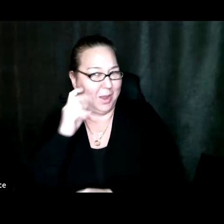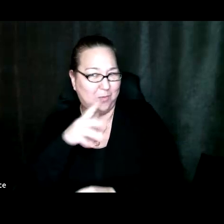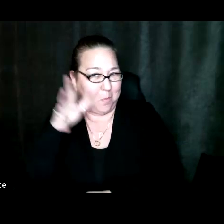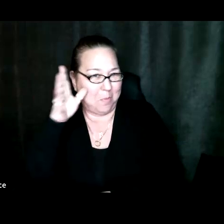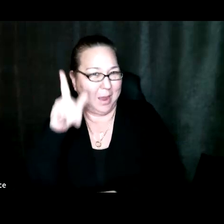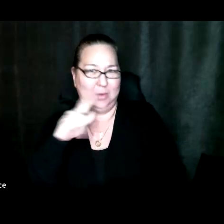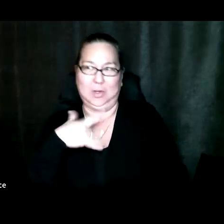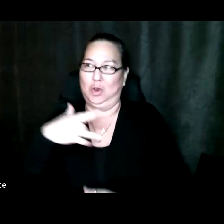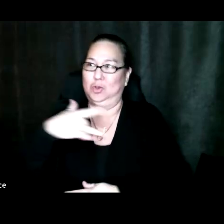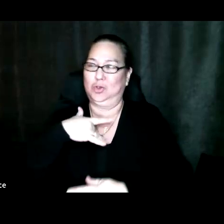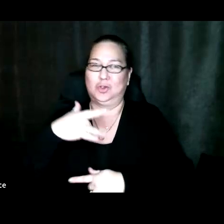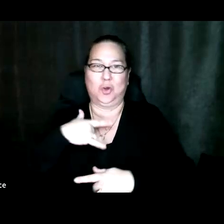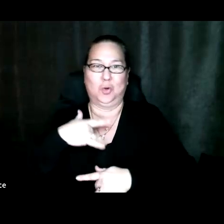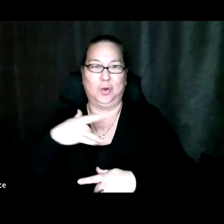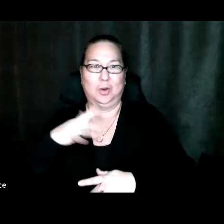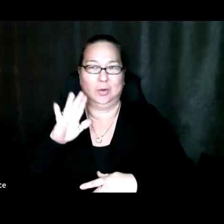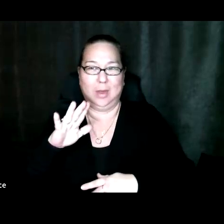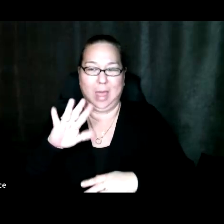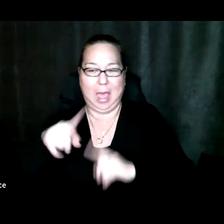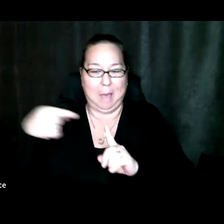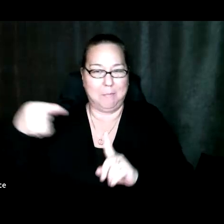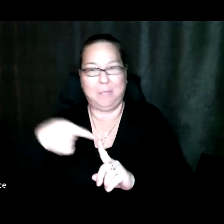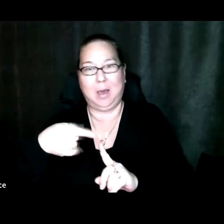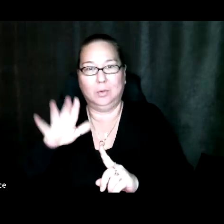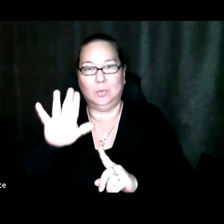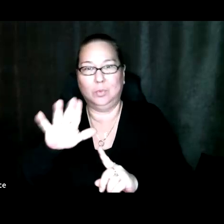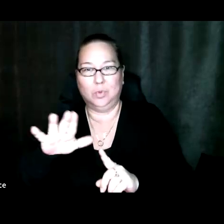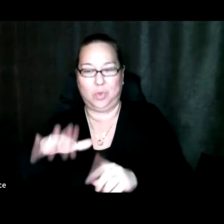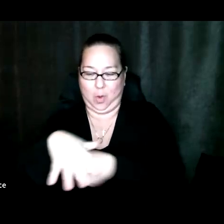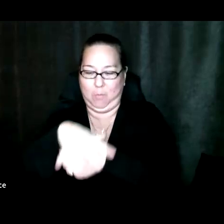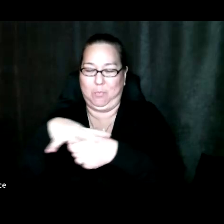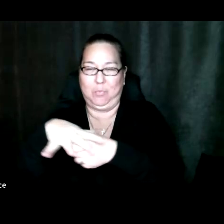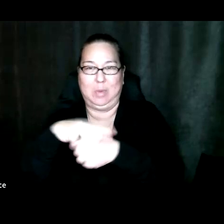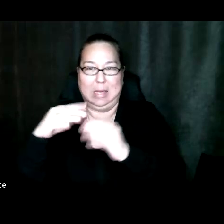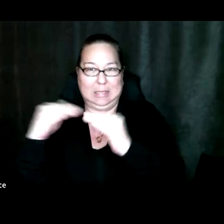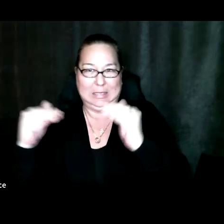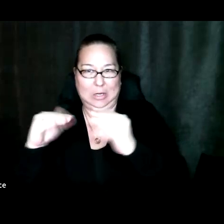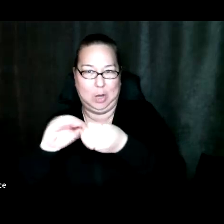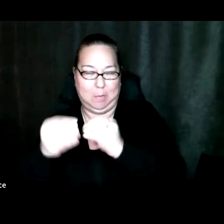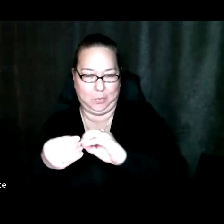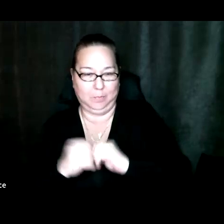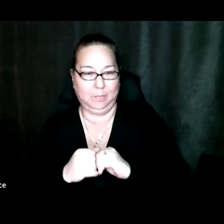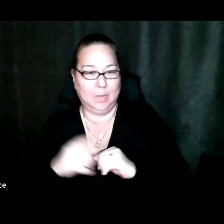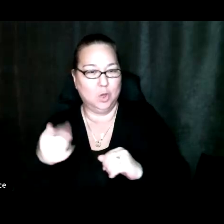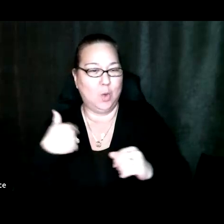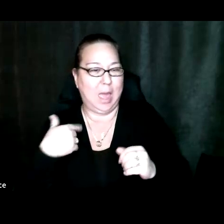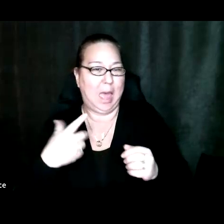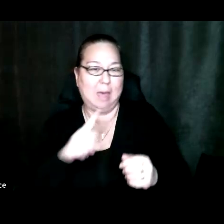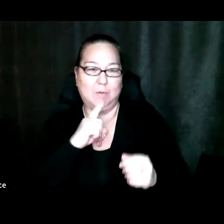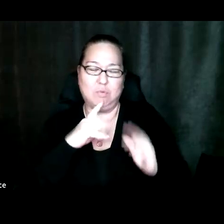trying to understand how the tiers are made up, what the factors are, what the census data is. You have an exhaustive memo in